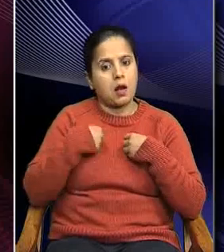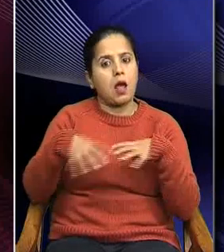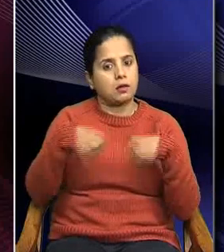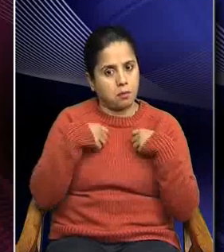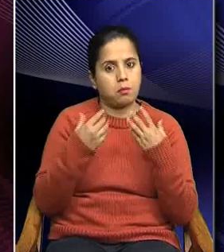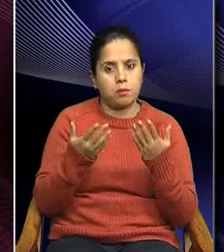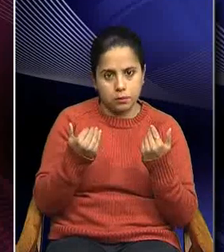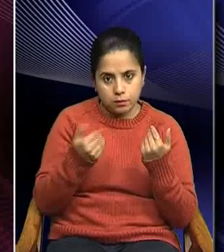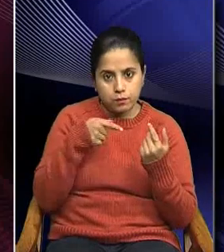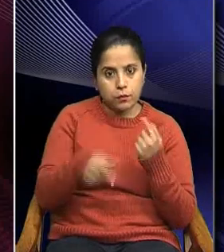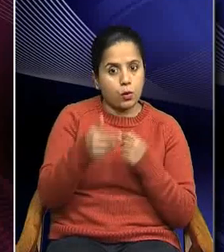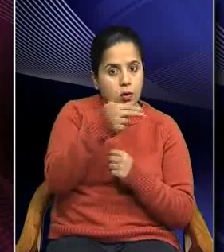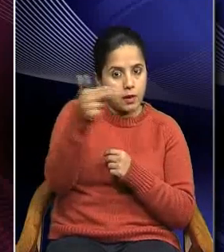tradition.